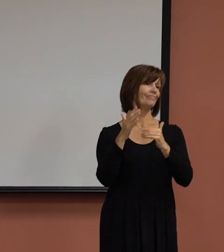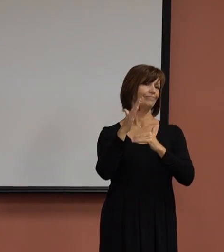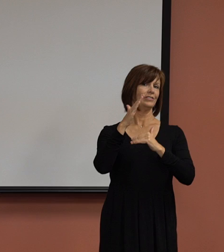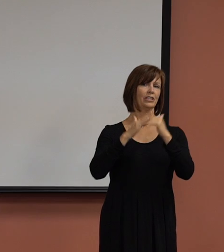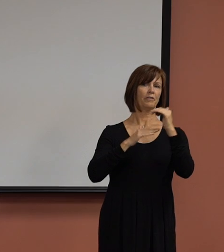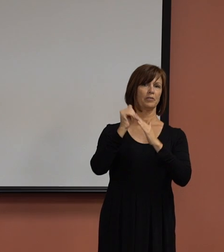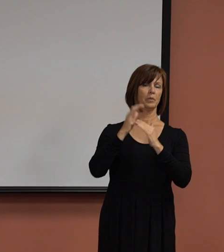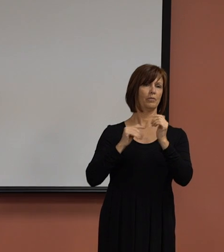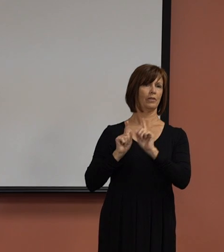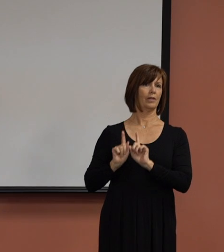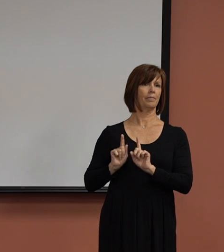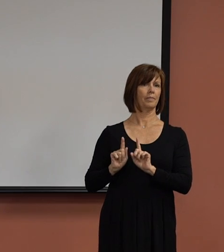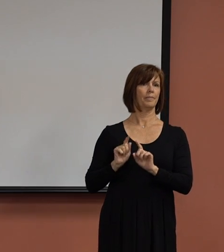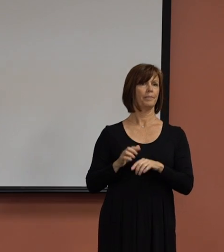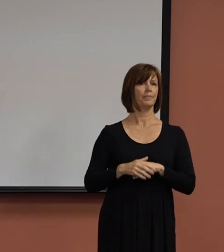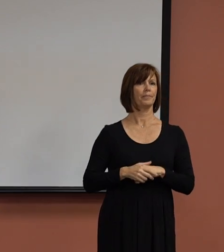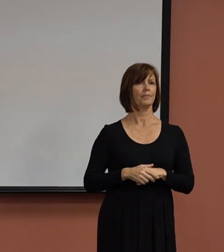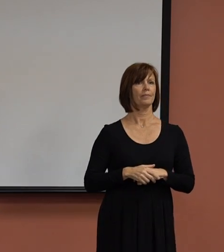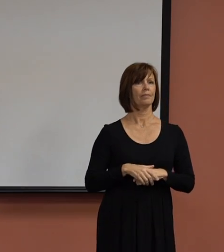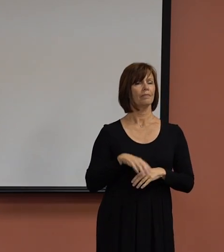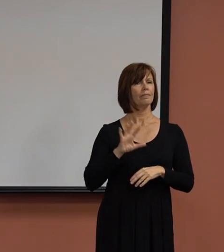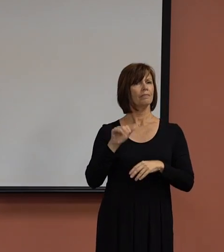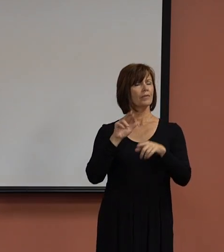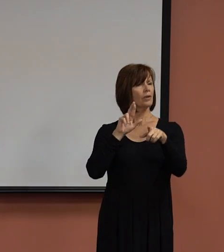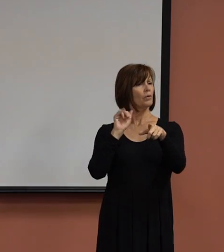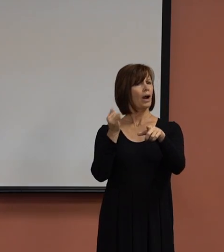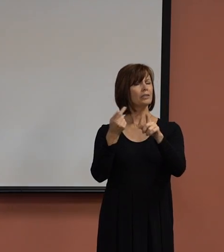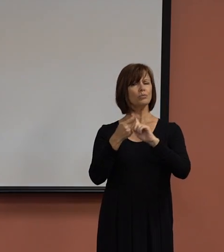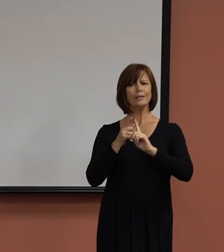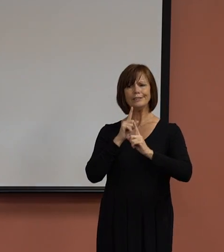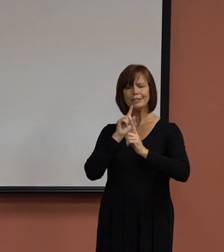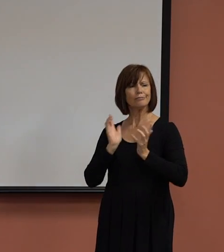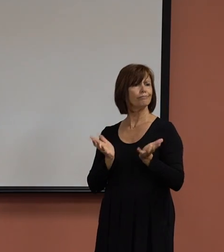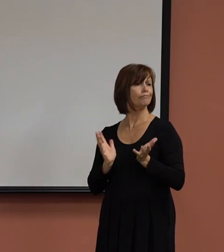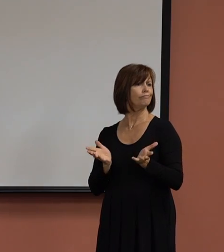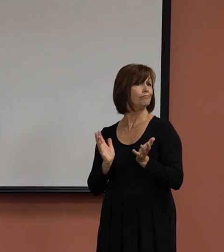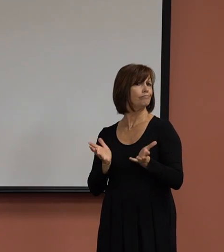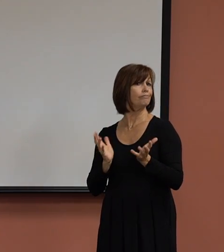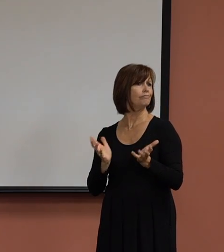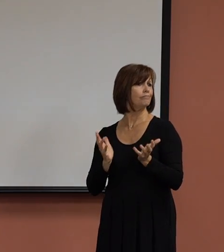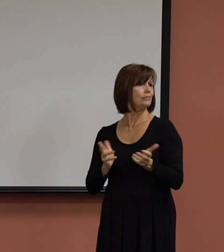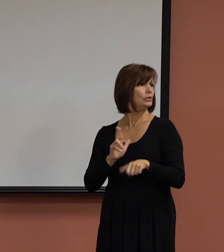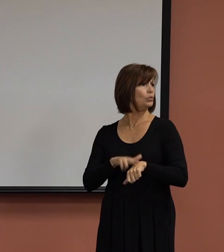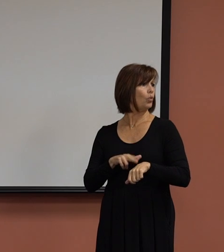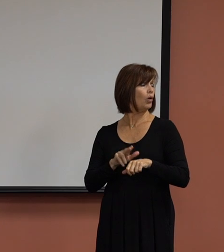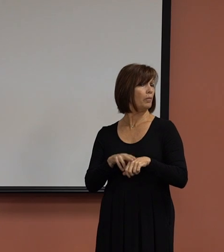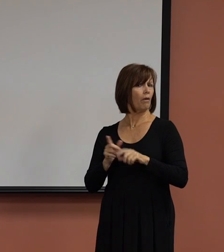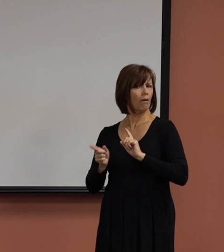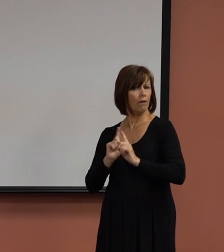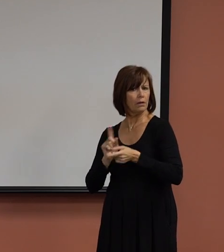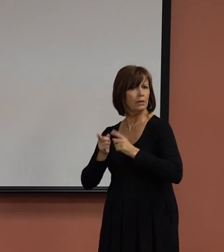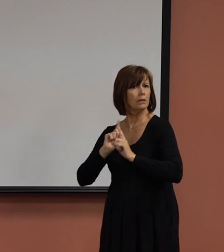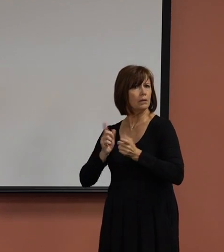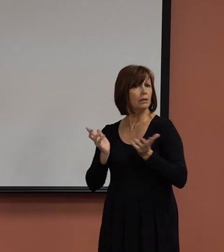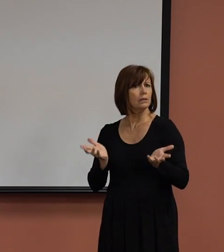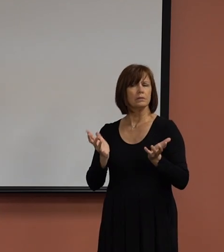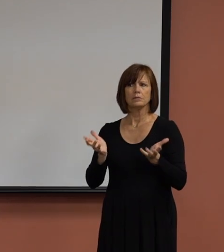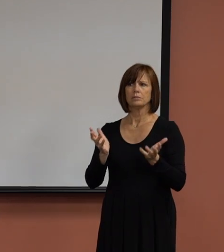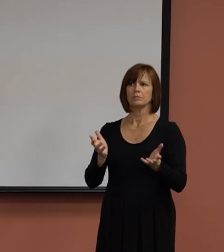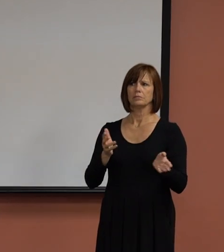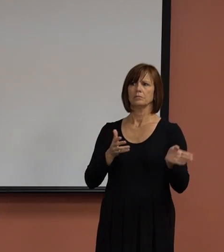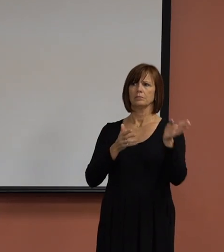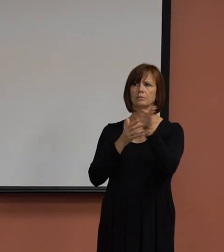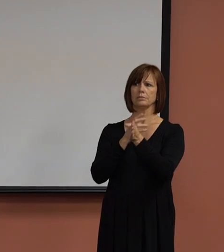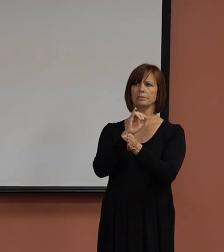for the individual. Right, plus you're engaging in a conversation with them, so it's just a normal talk, that's the way I Yes. This